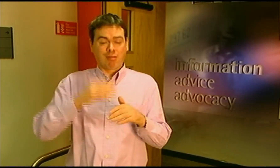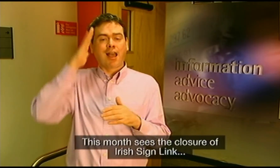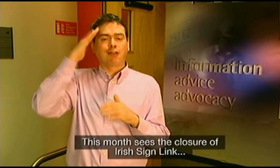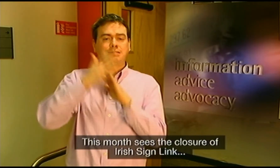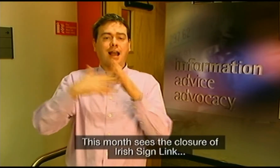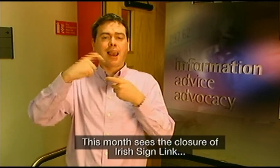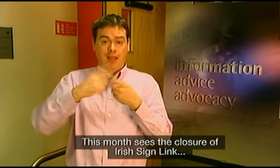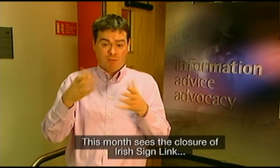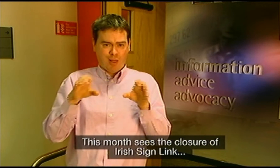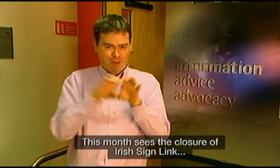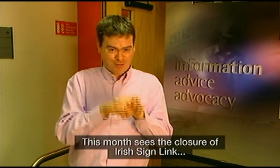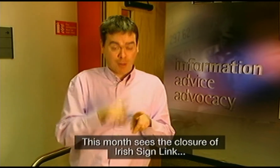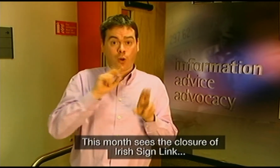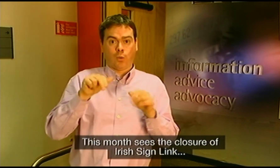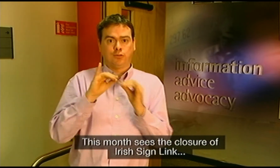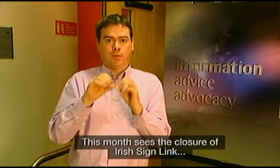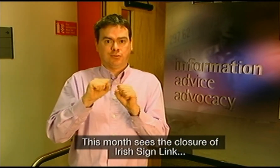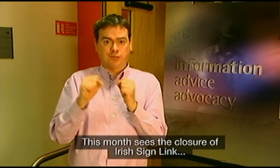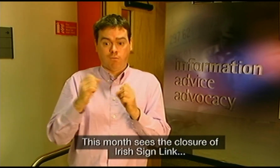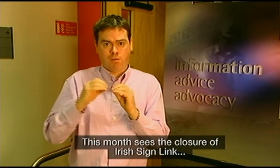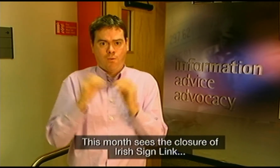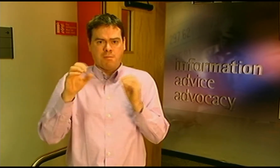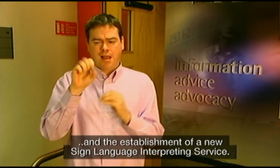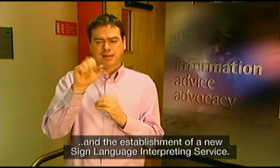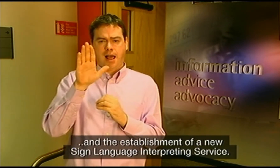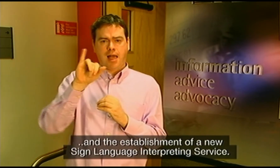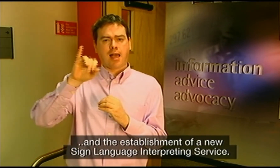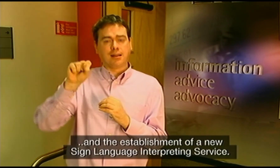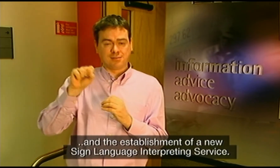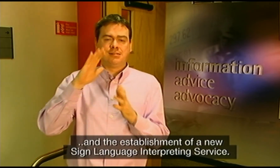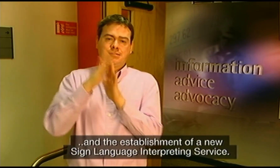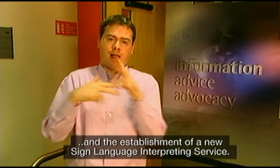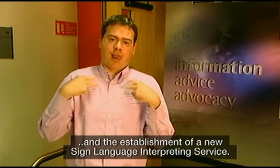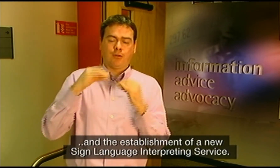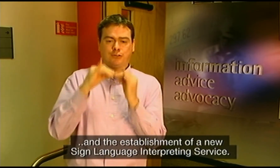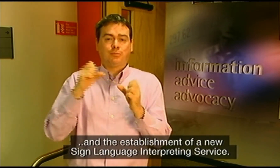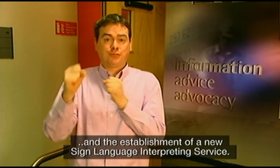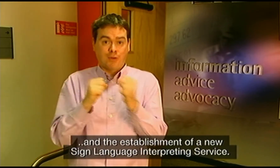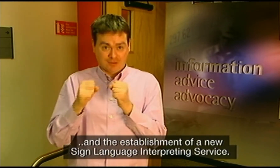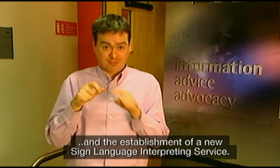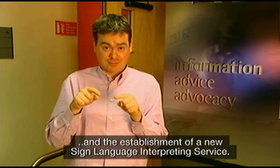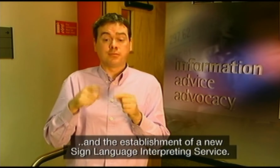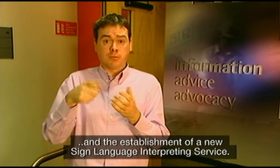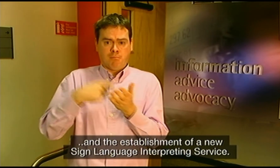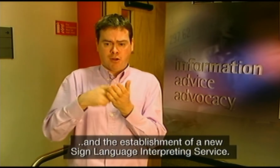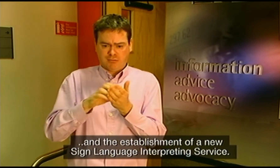This month sees the closure of Irish Sign Link and the establishment of a new sign language interpreting service, an